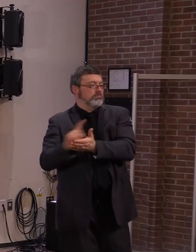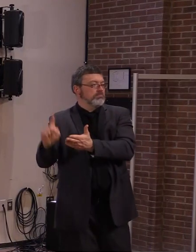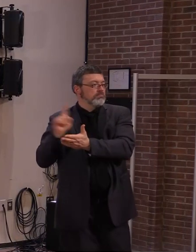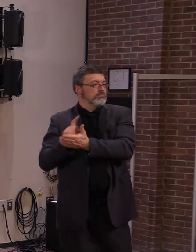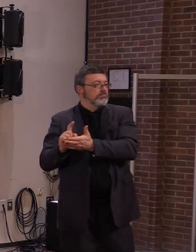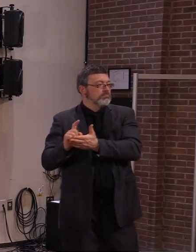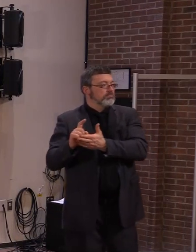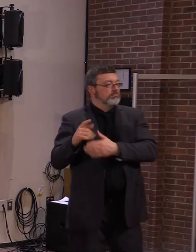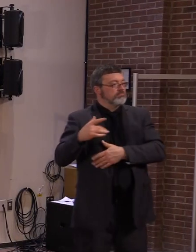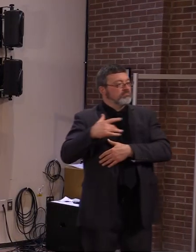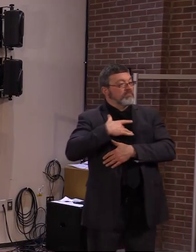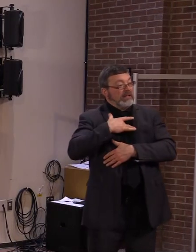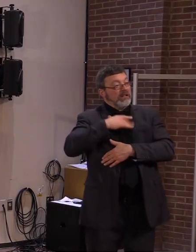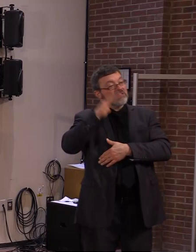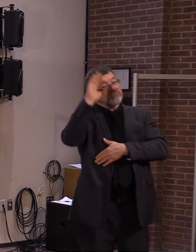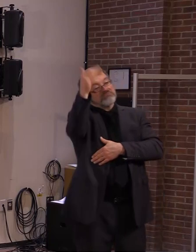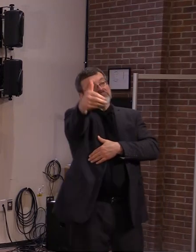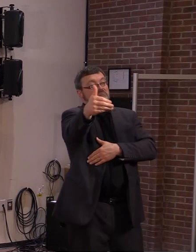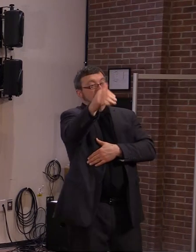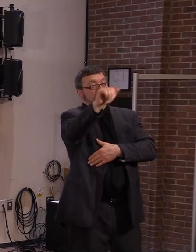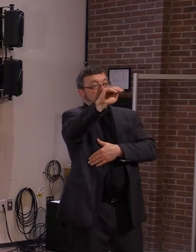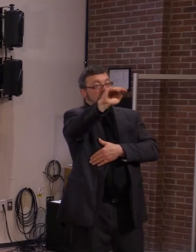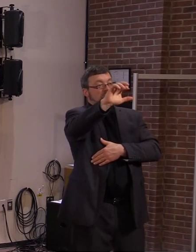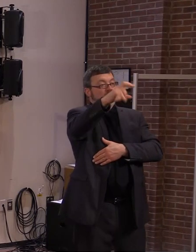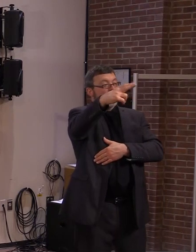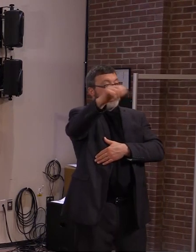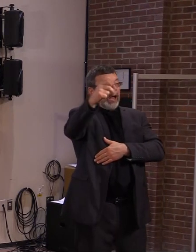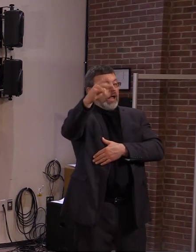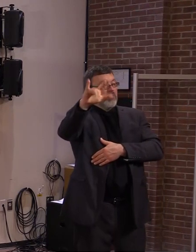in March, April time period, we'll have,